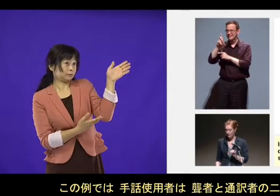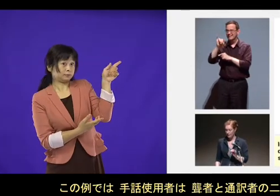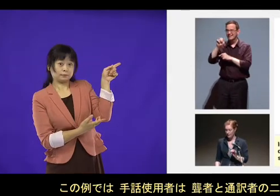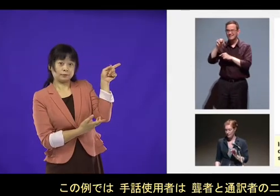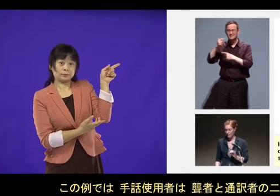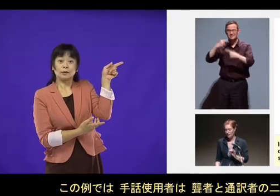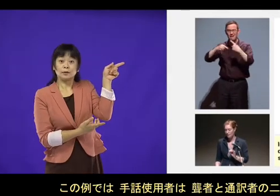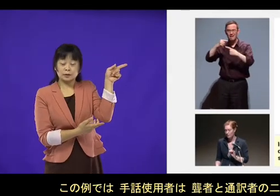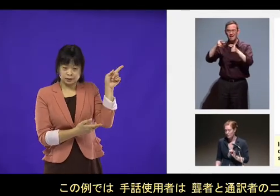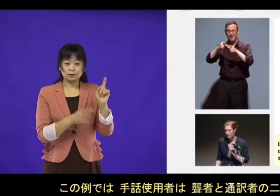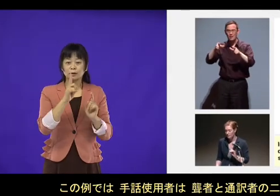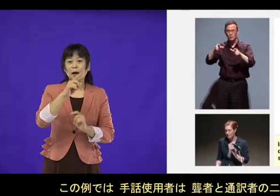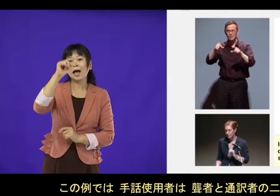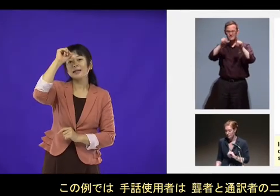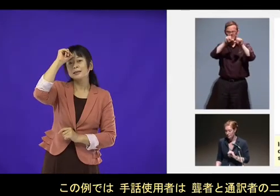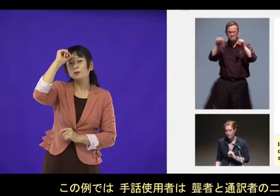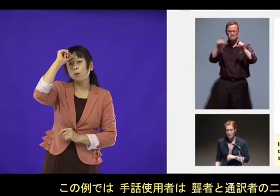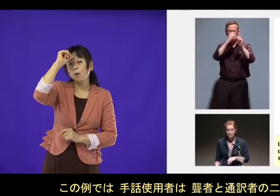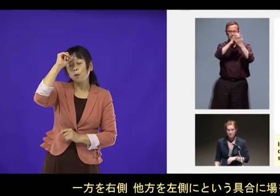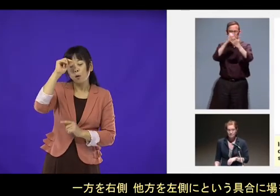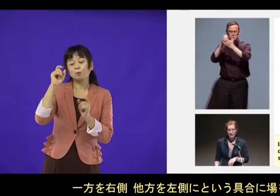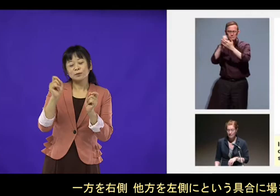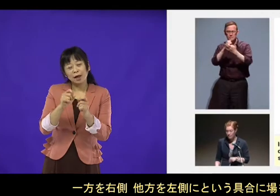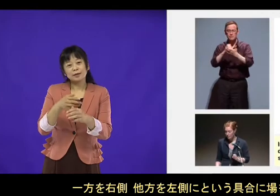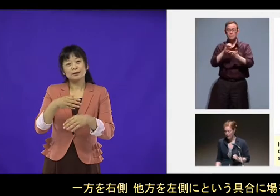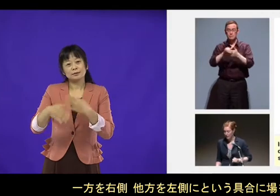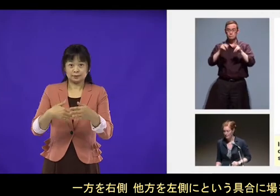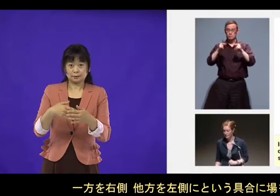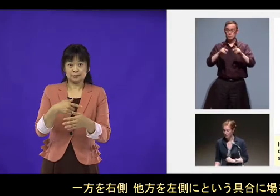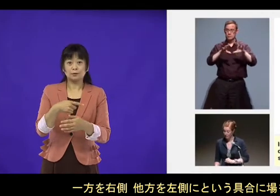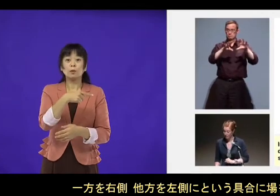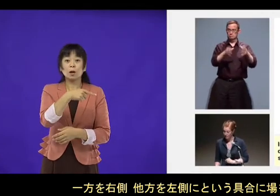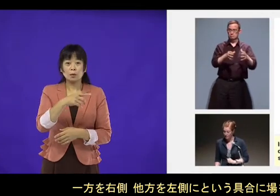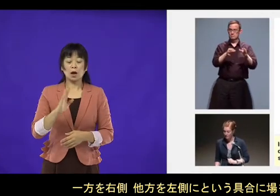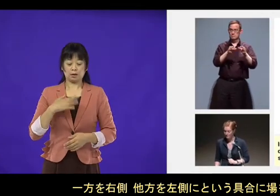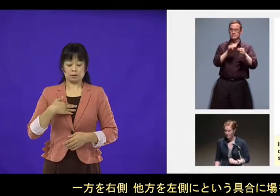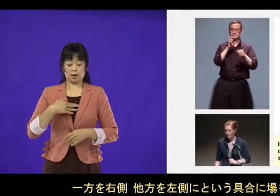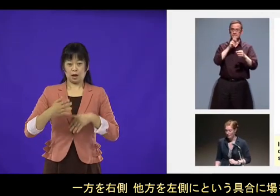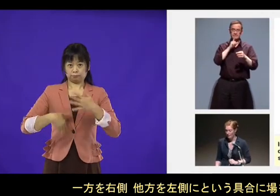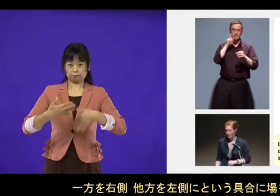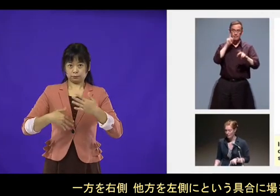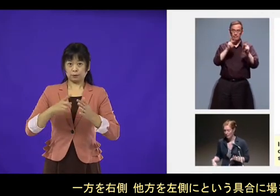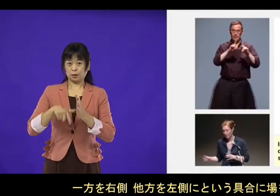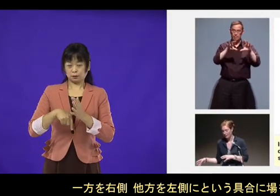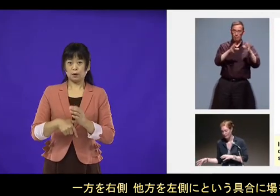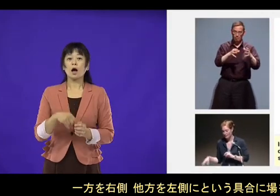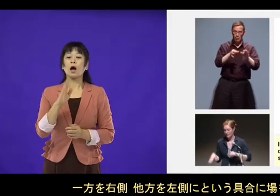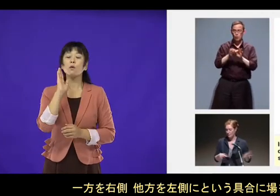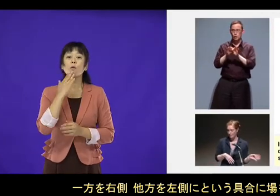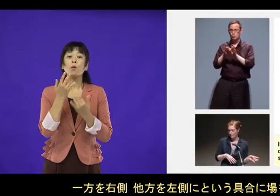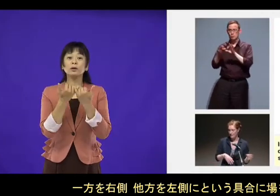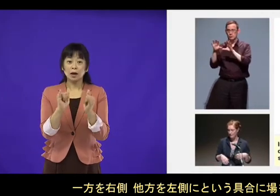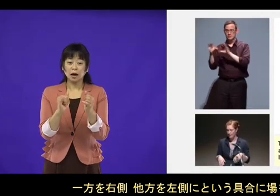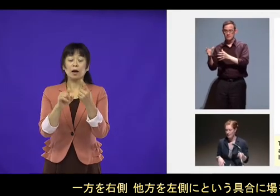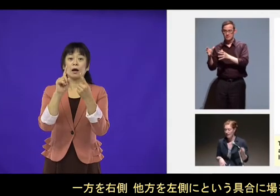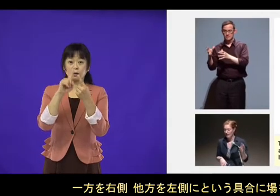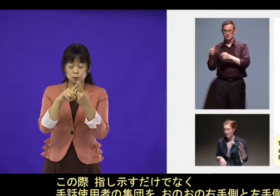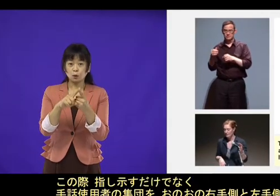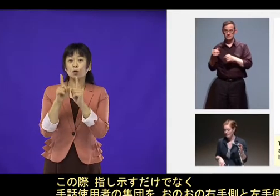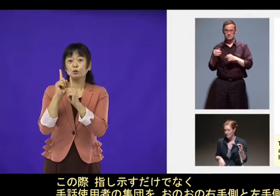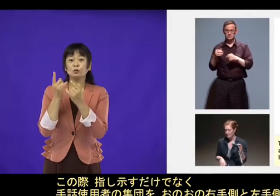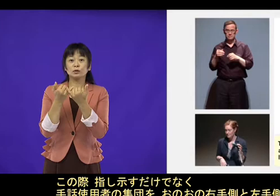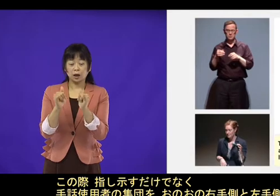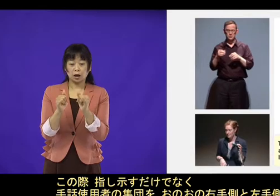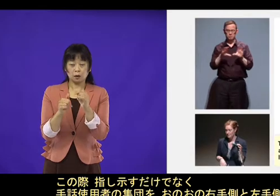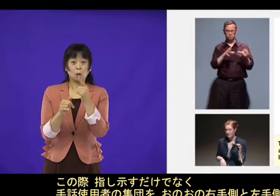example, the signer localizes two groups, deaf people and interpreters. One on the right side and one on the left side.